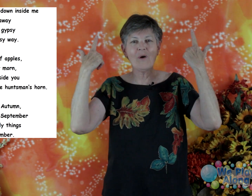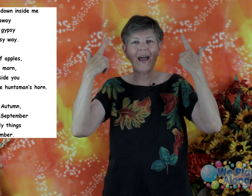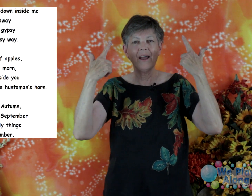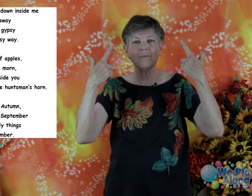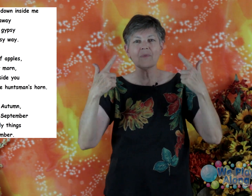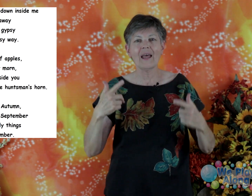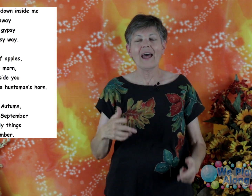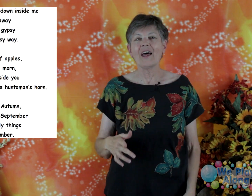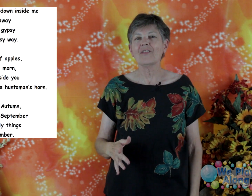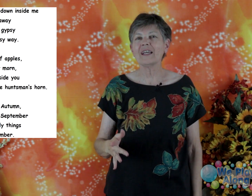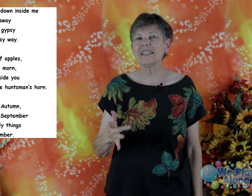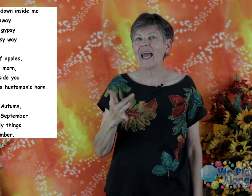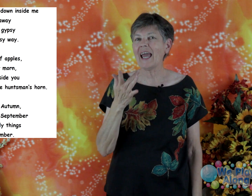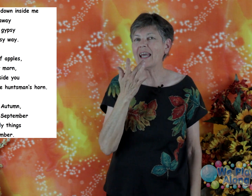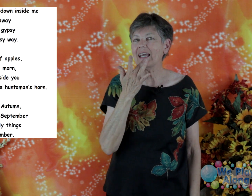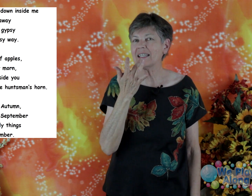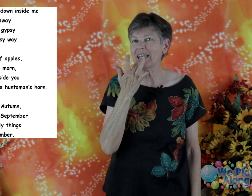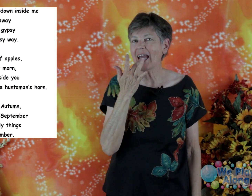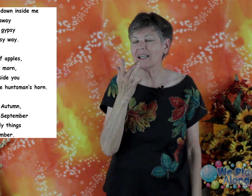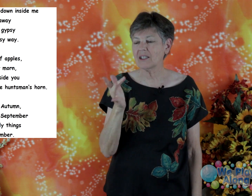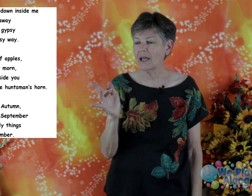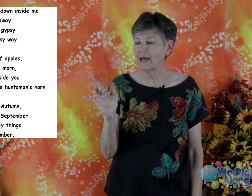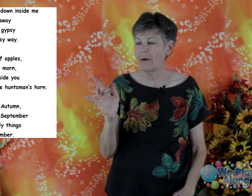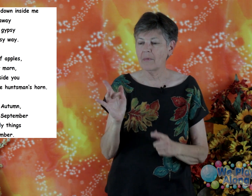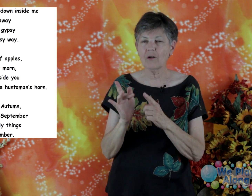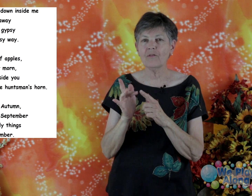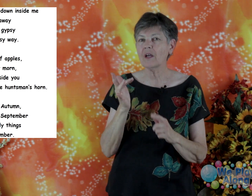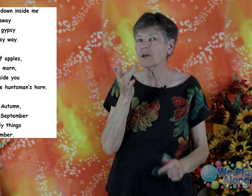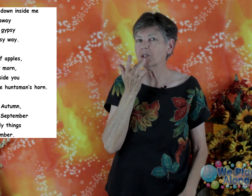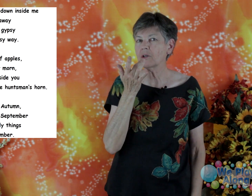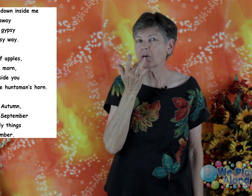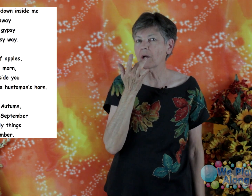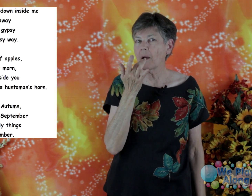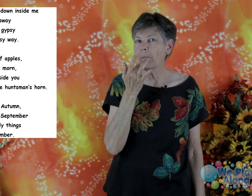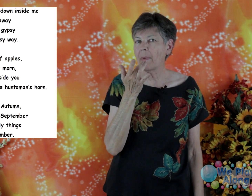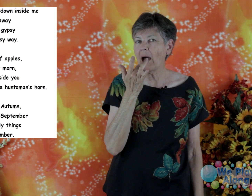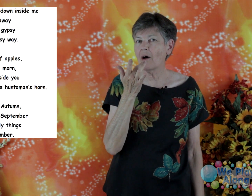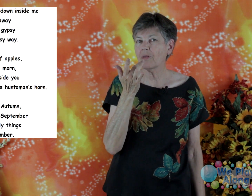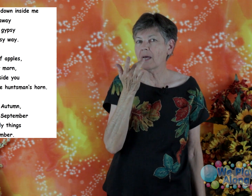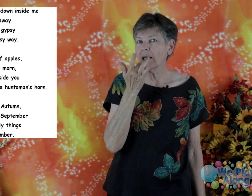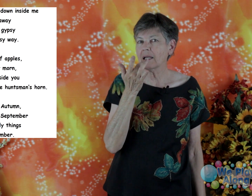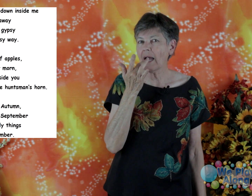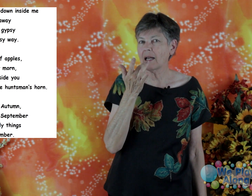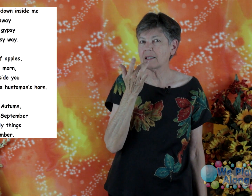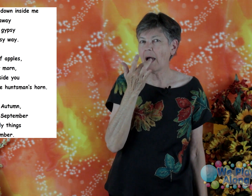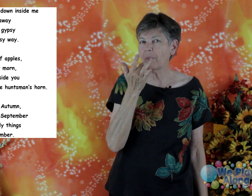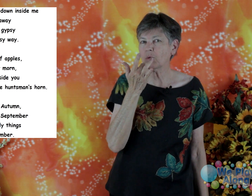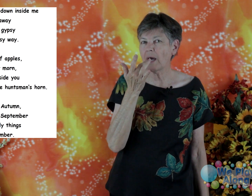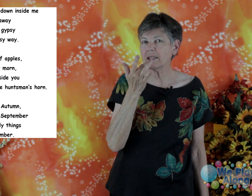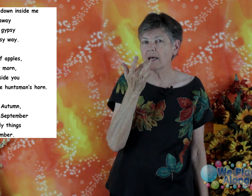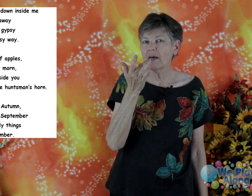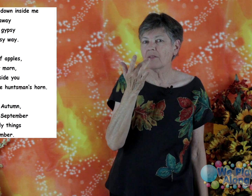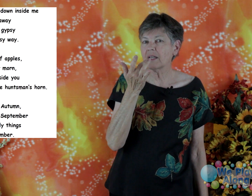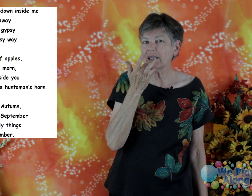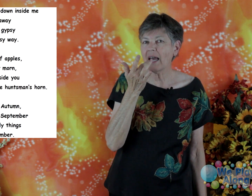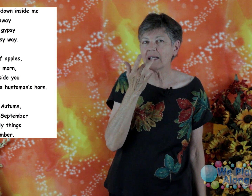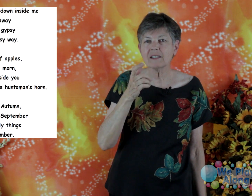way. The tangy taste, take that middle finger to your mouth and kind of tap it twice. The taste